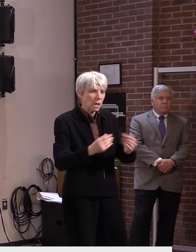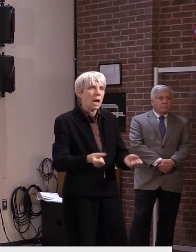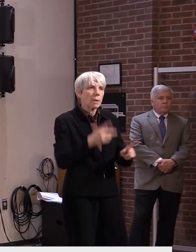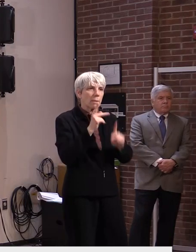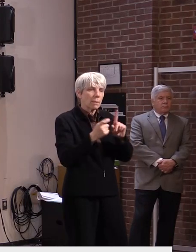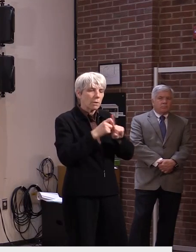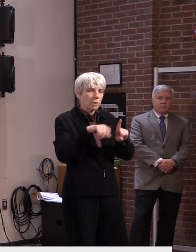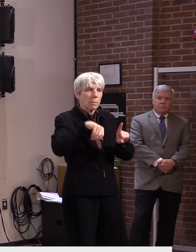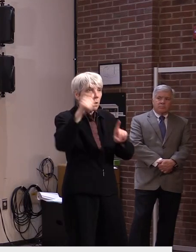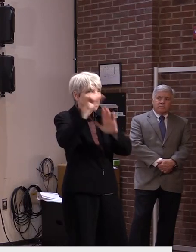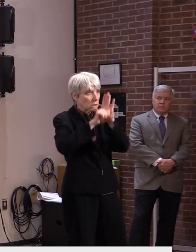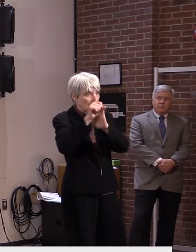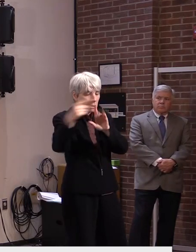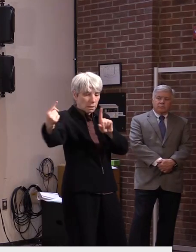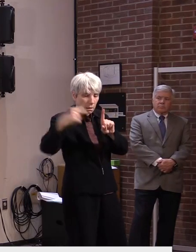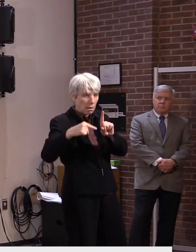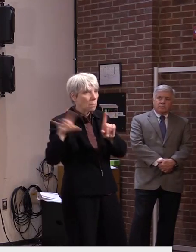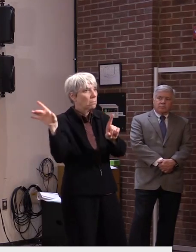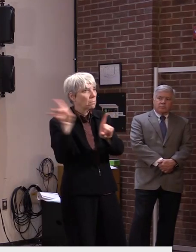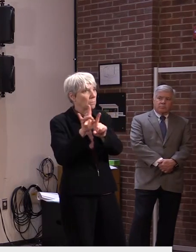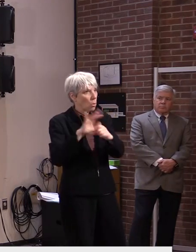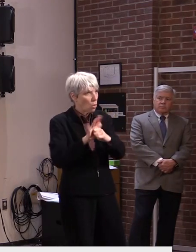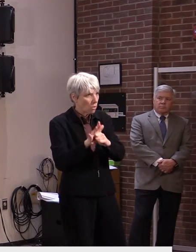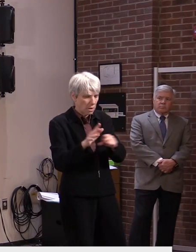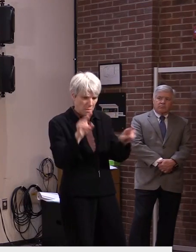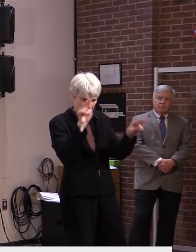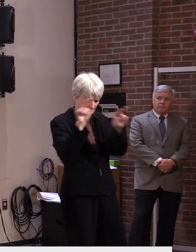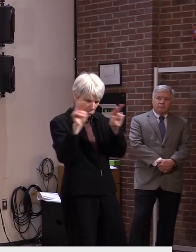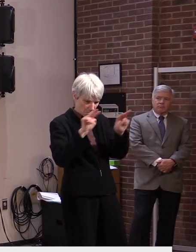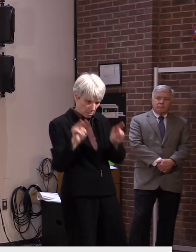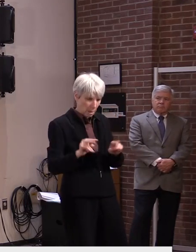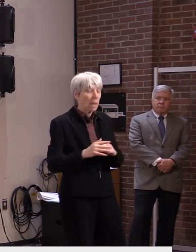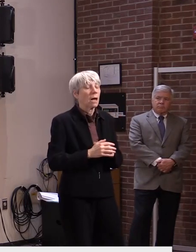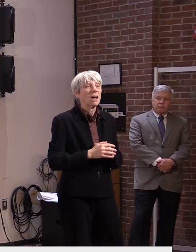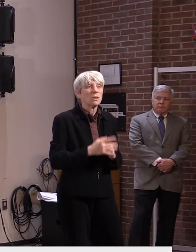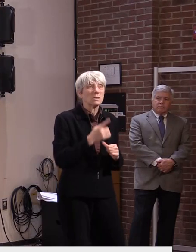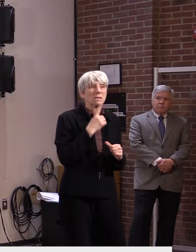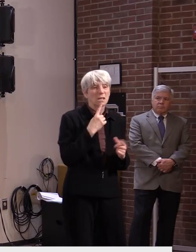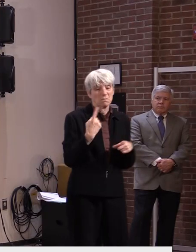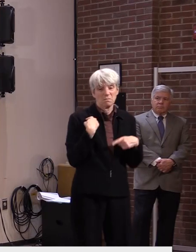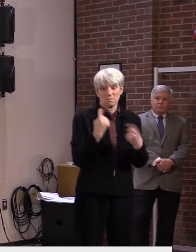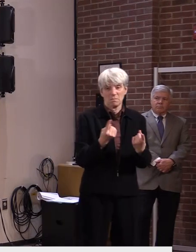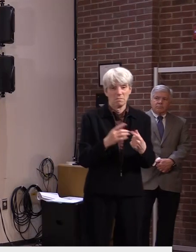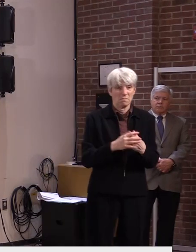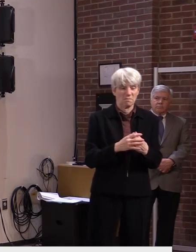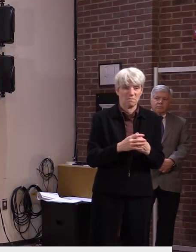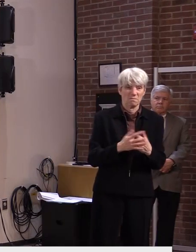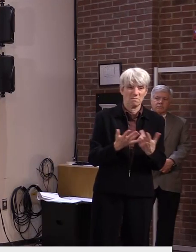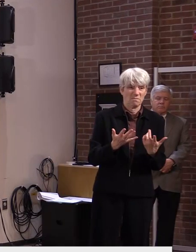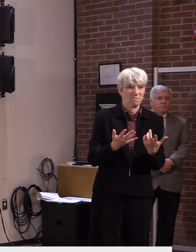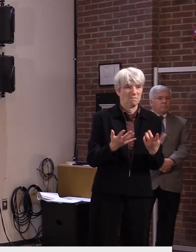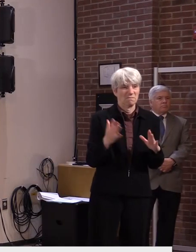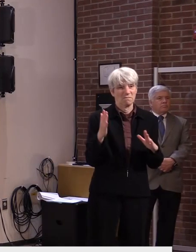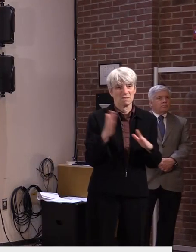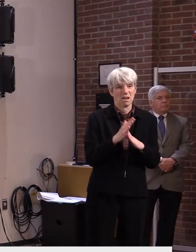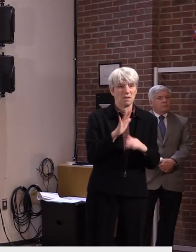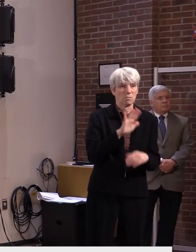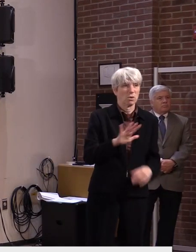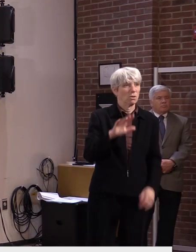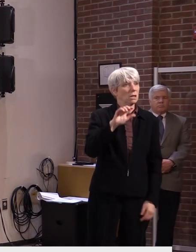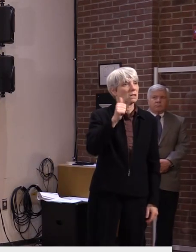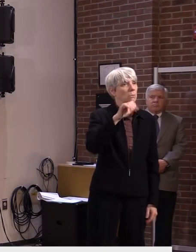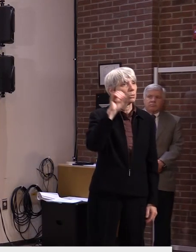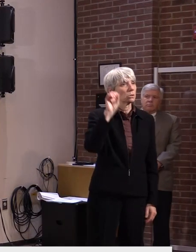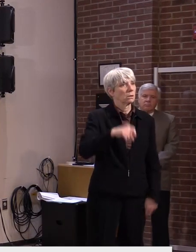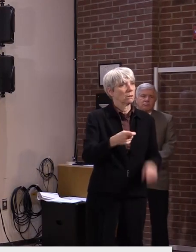cases, and at most, I would say, at the high point, maybe 10%. So